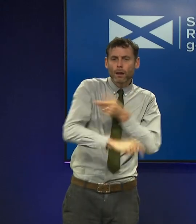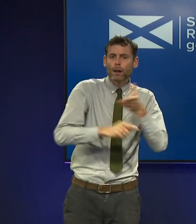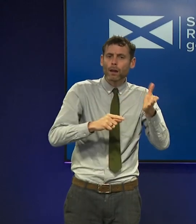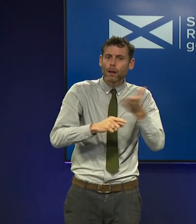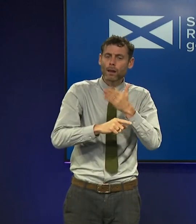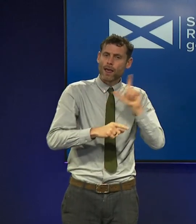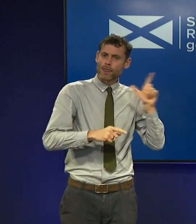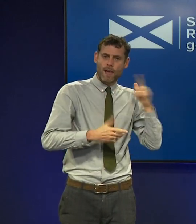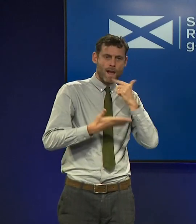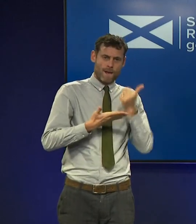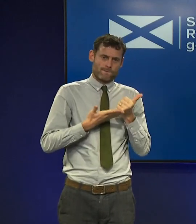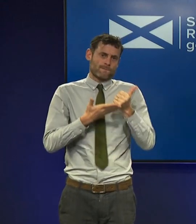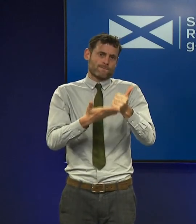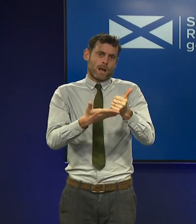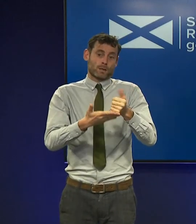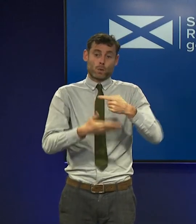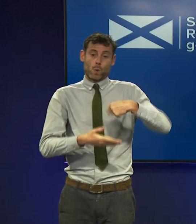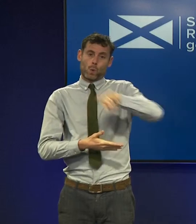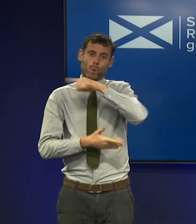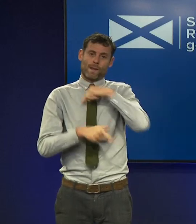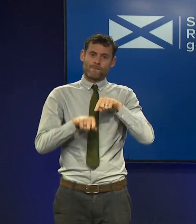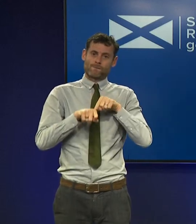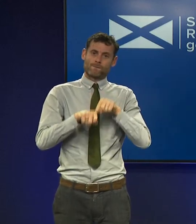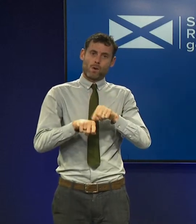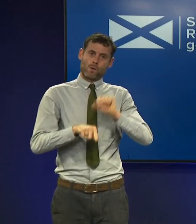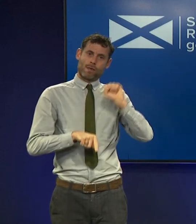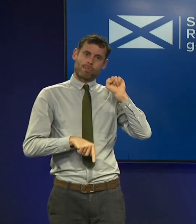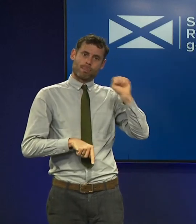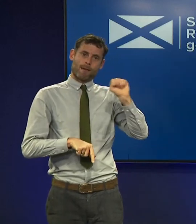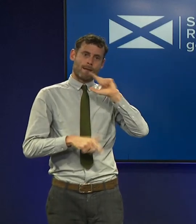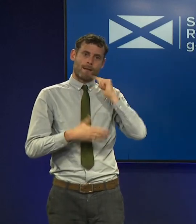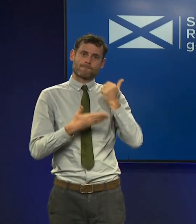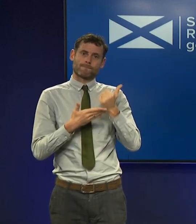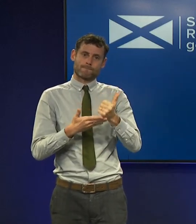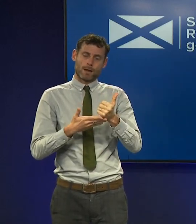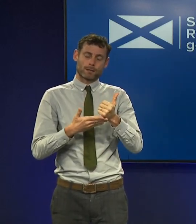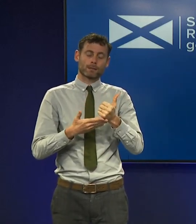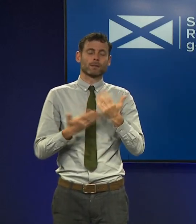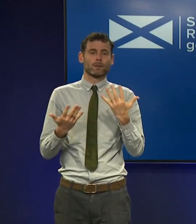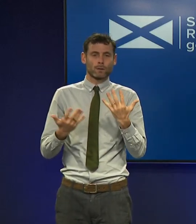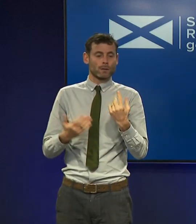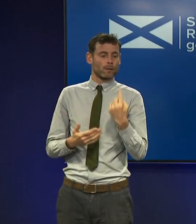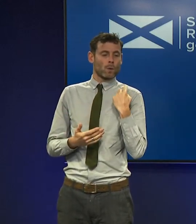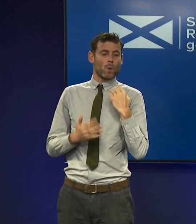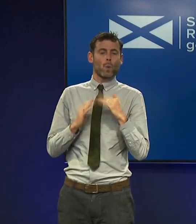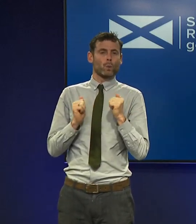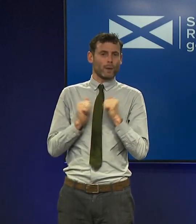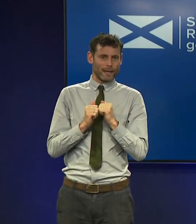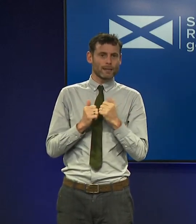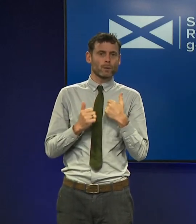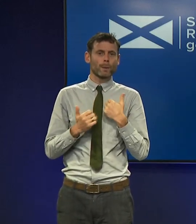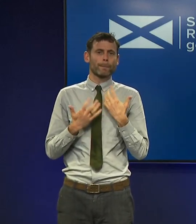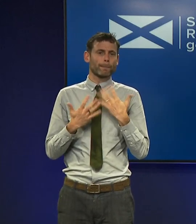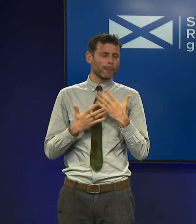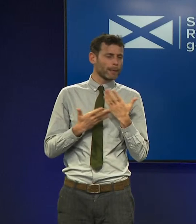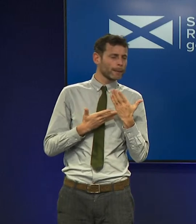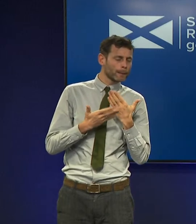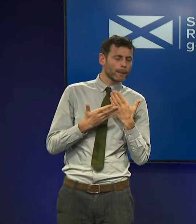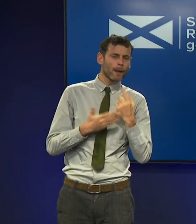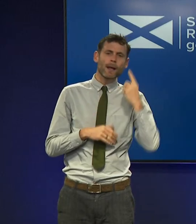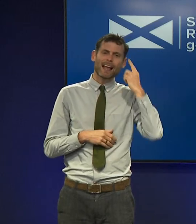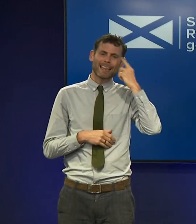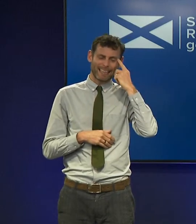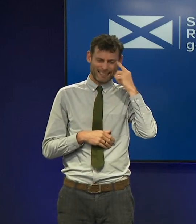of the direction that these recommendations are likely to go in. So over the weekend, we have already been starting to consider